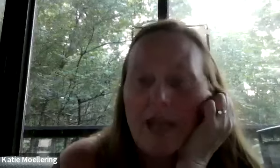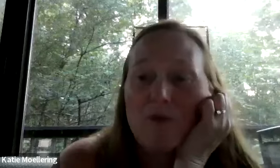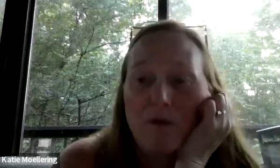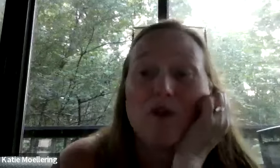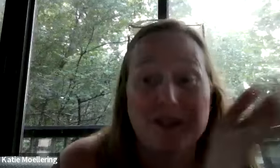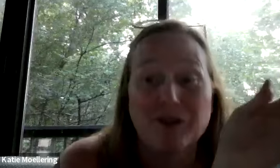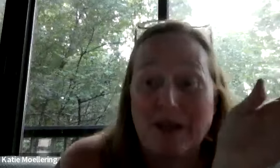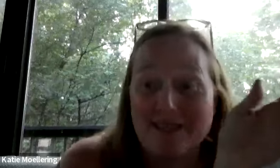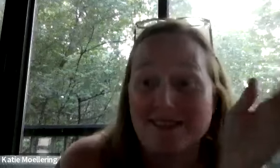signs we've learned in different classes.